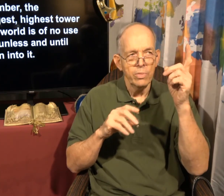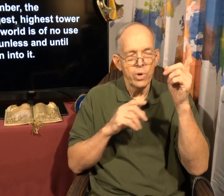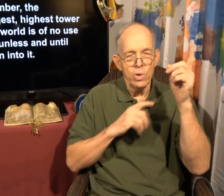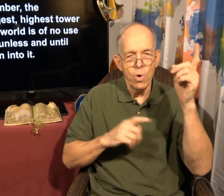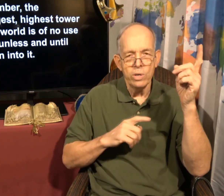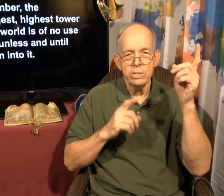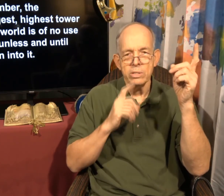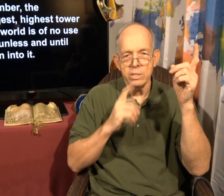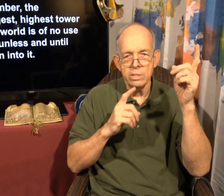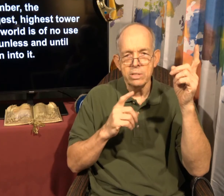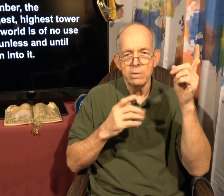David Wu.